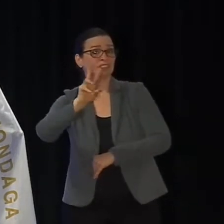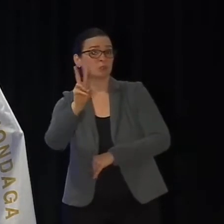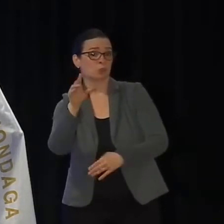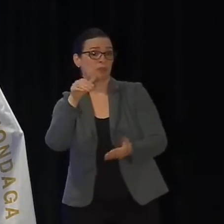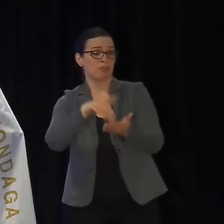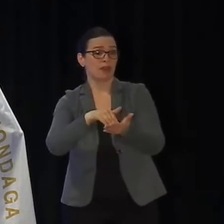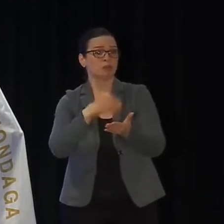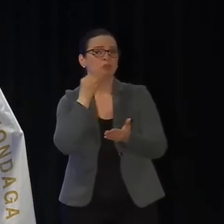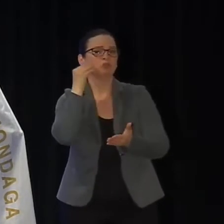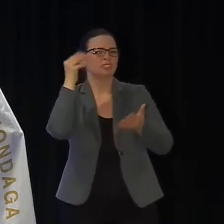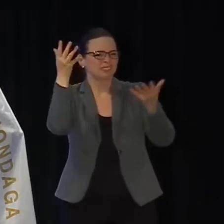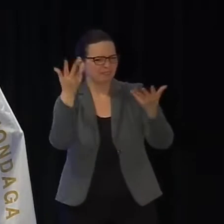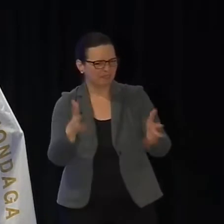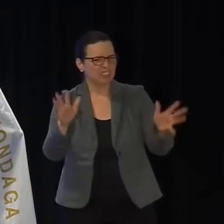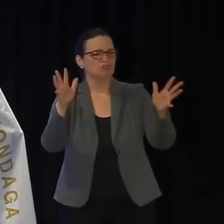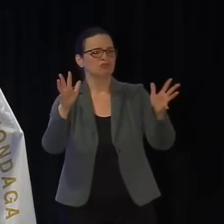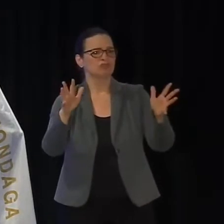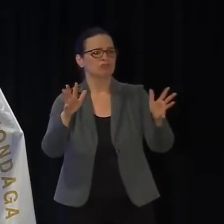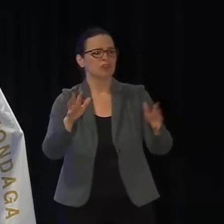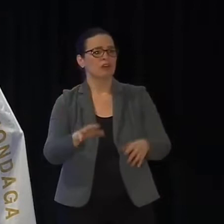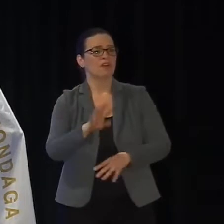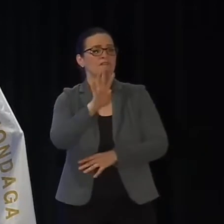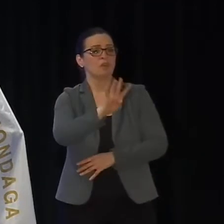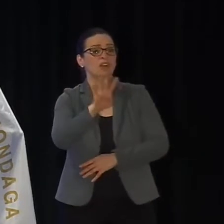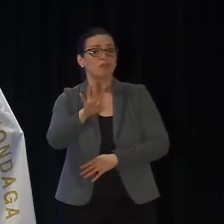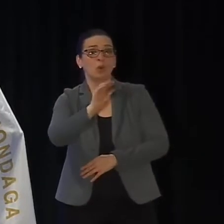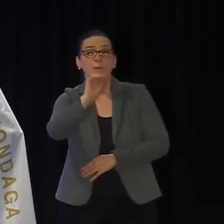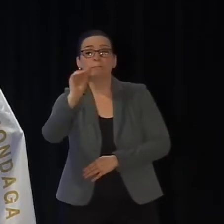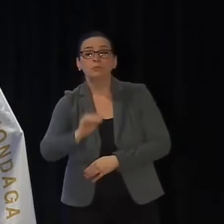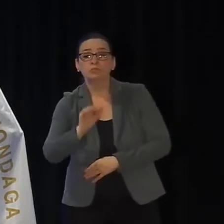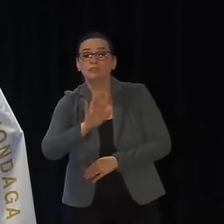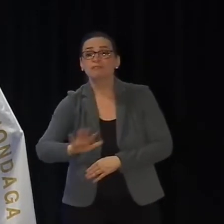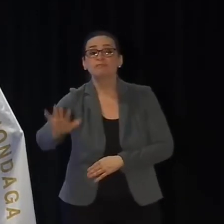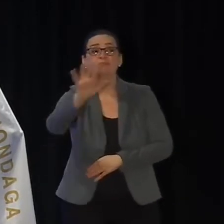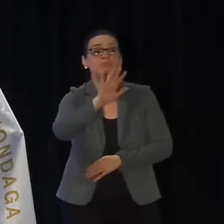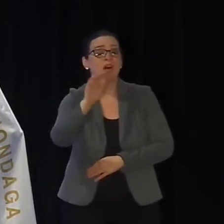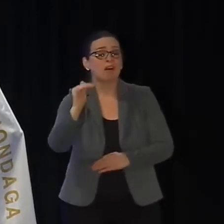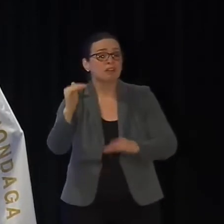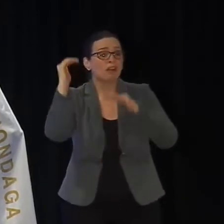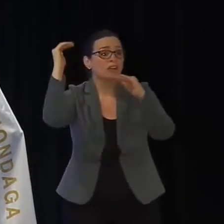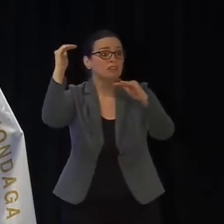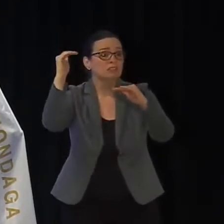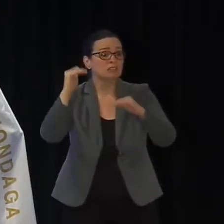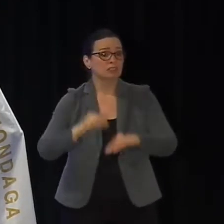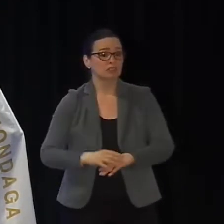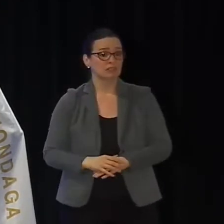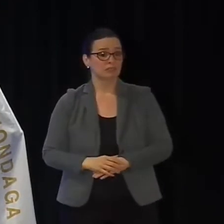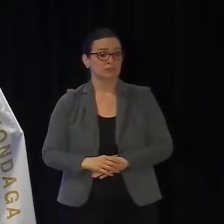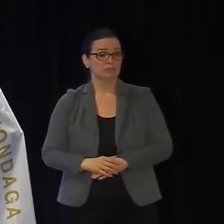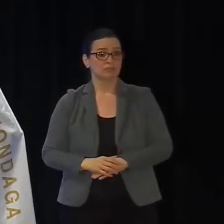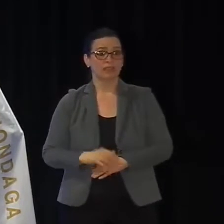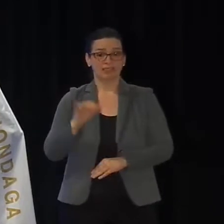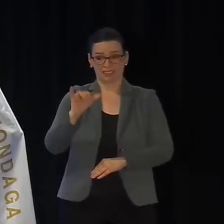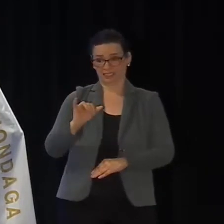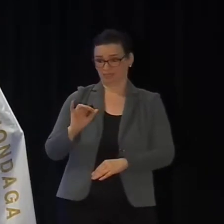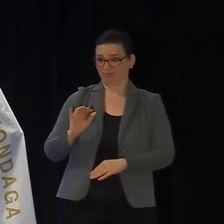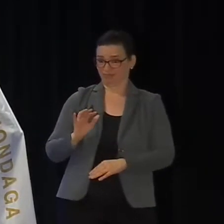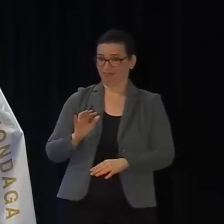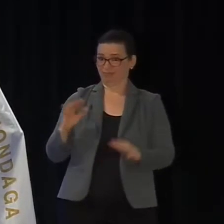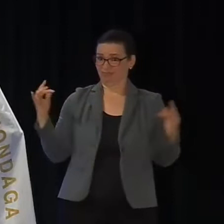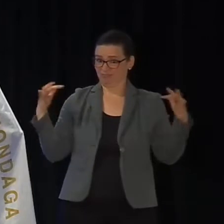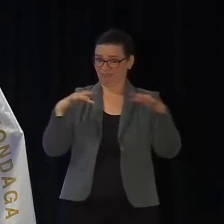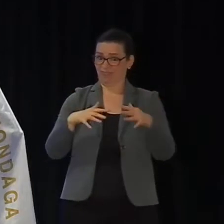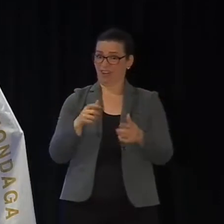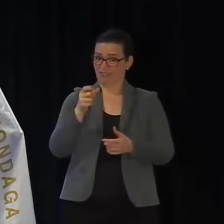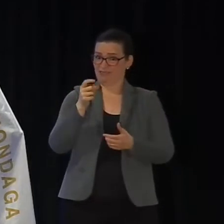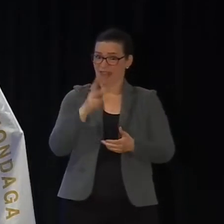about 44% of our adults. I think 35% of the population. That number will probably will go